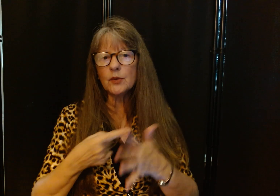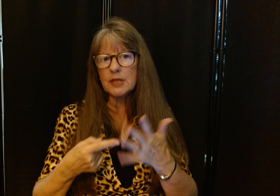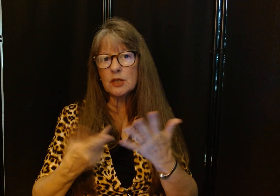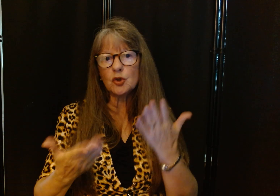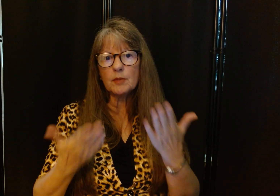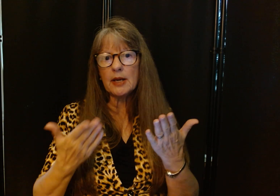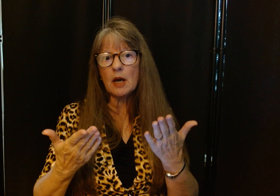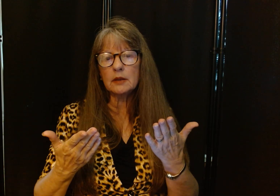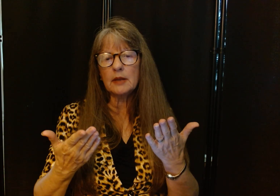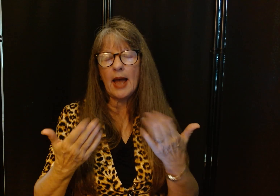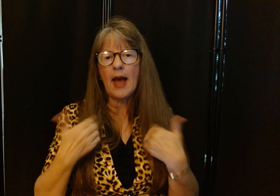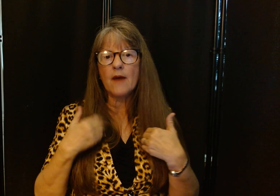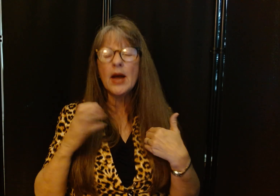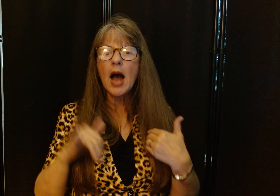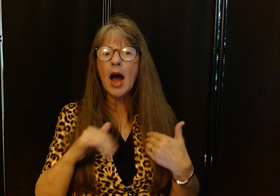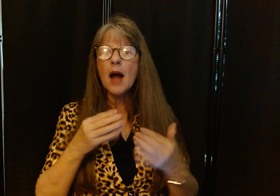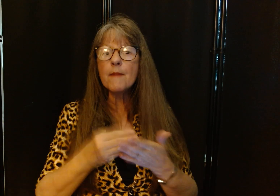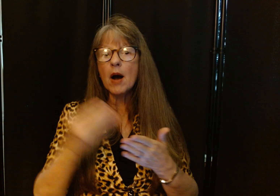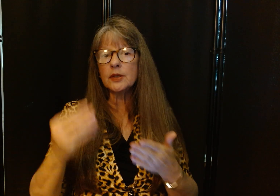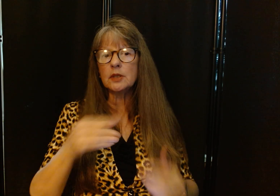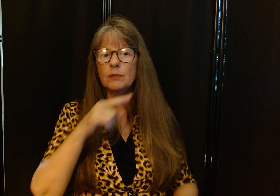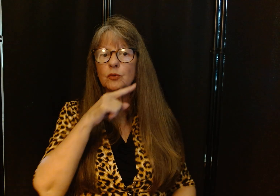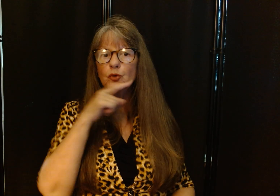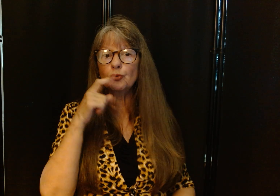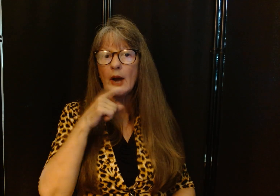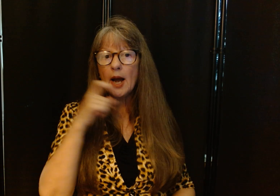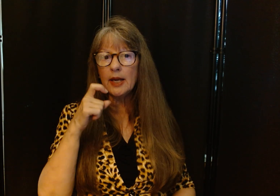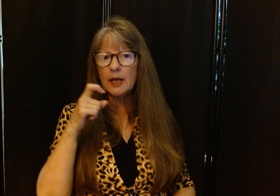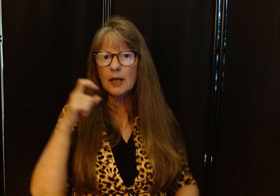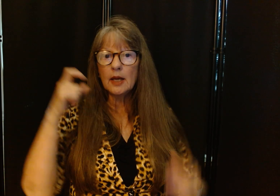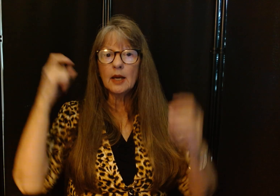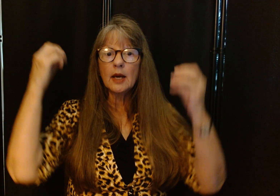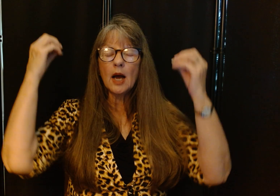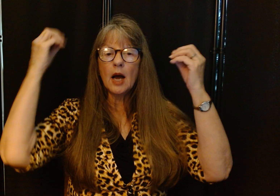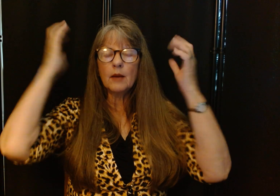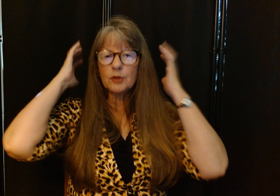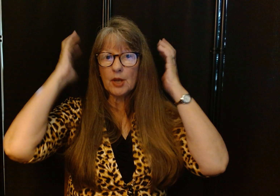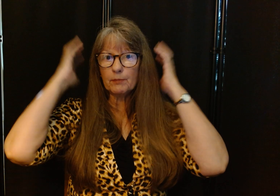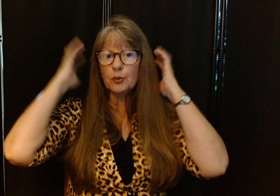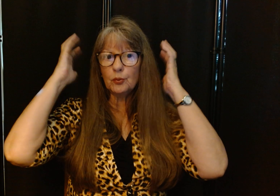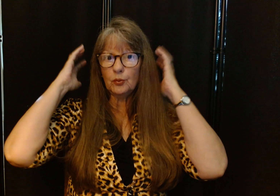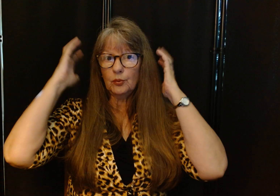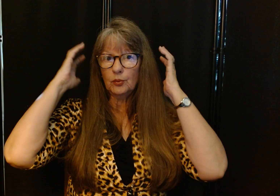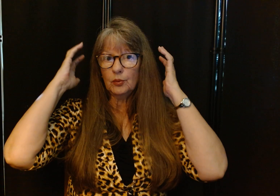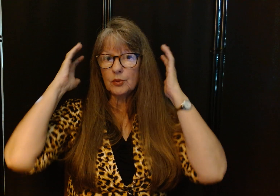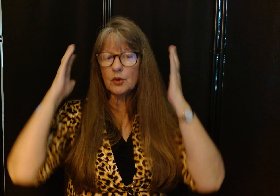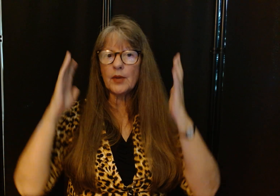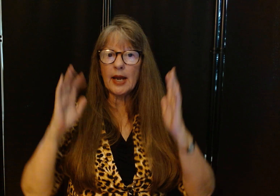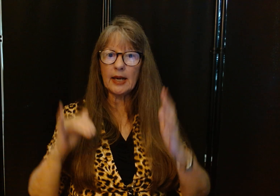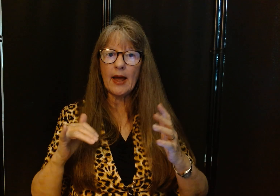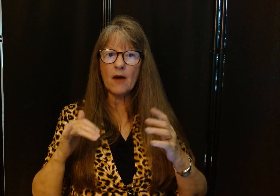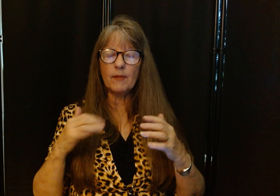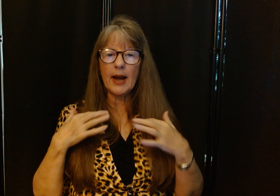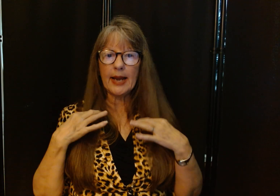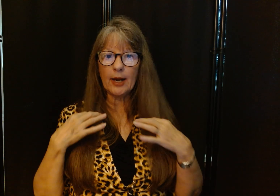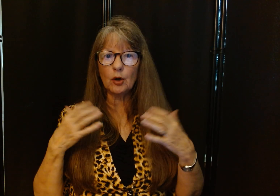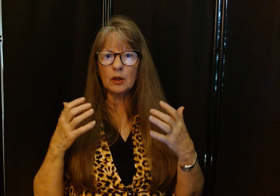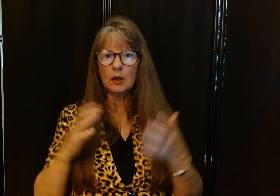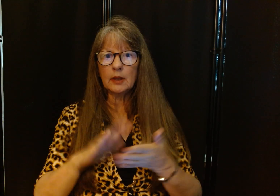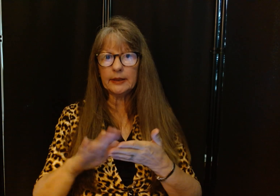that you may not have. I bought some dry shampoo so that I could have my hair clean.